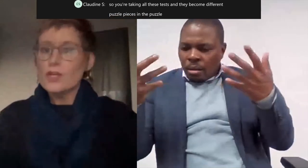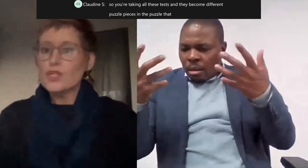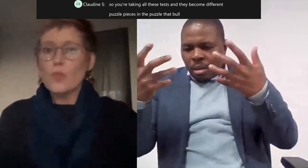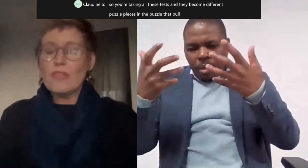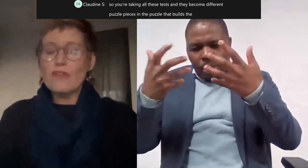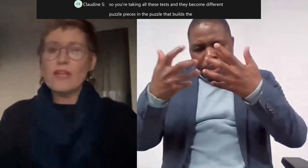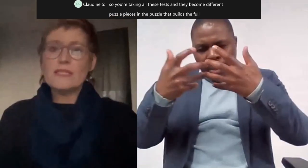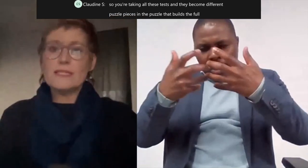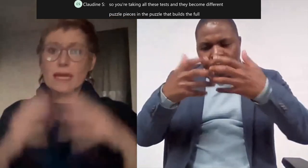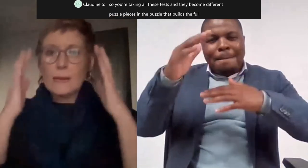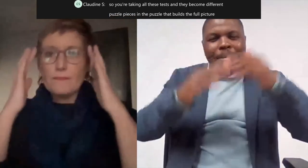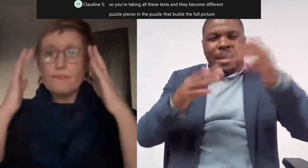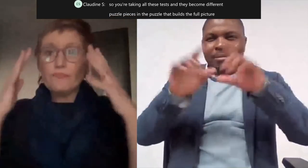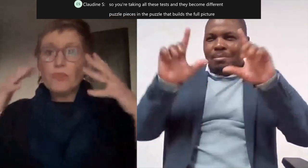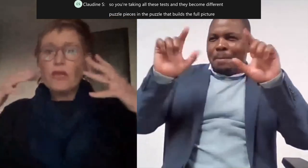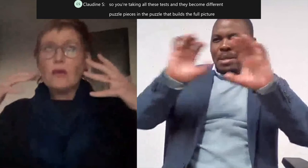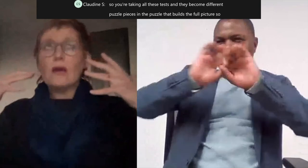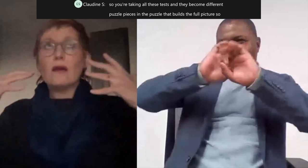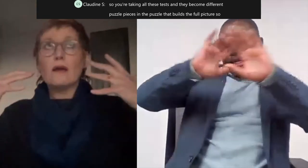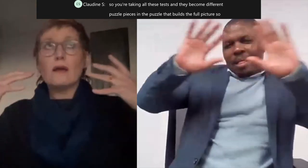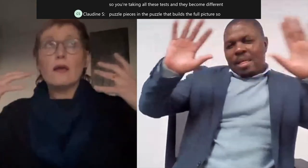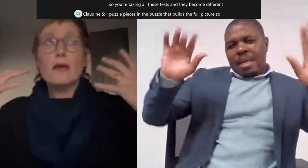picture. So whether it's